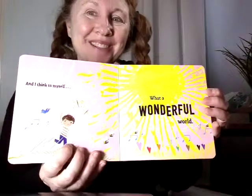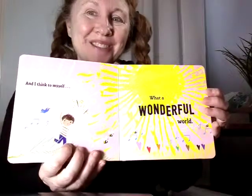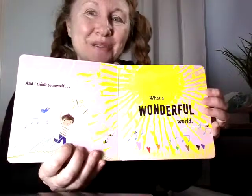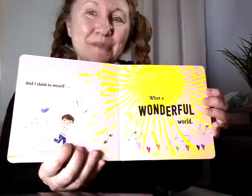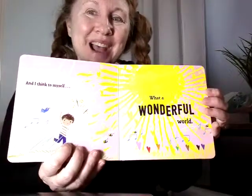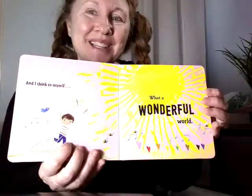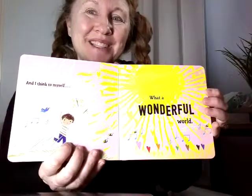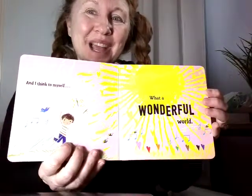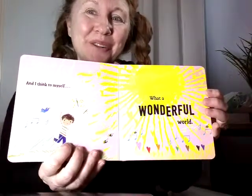to myself,